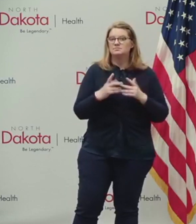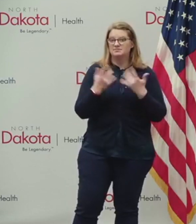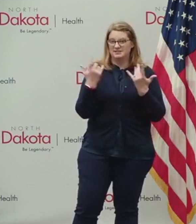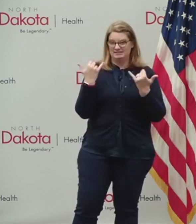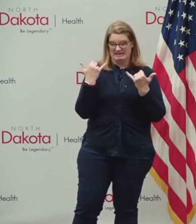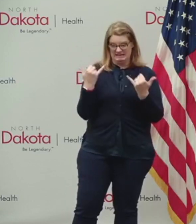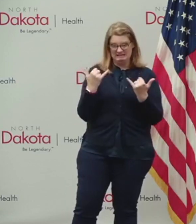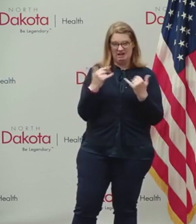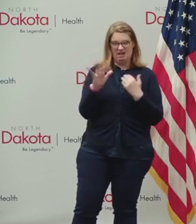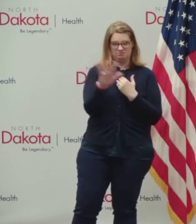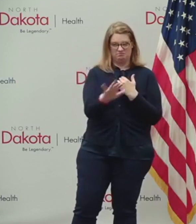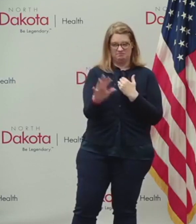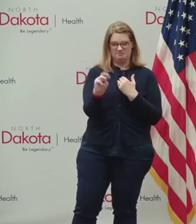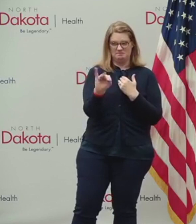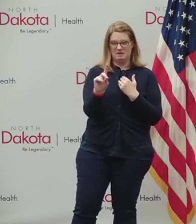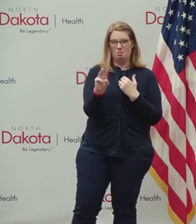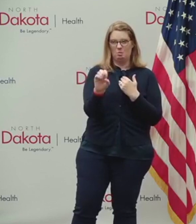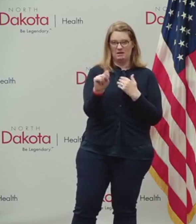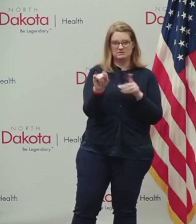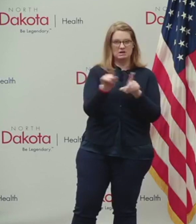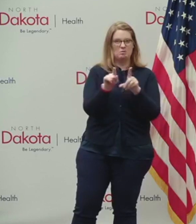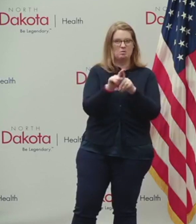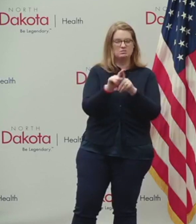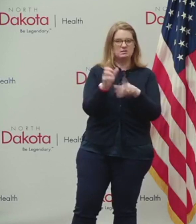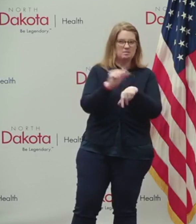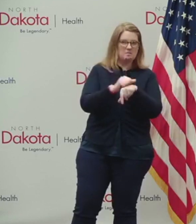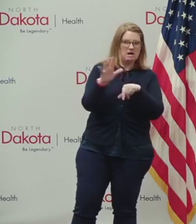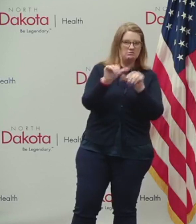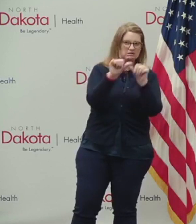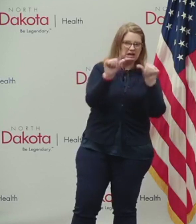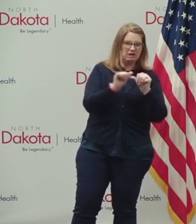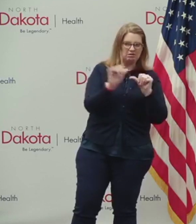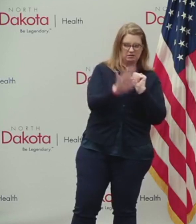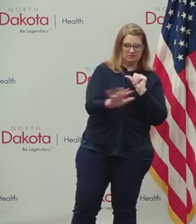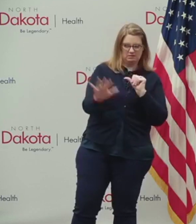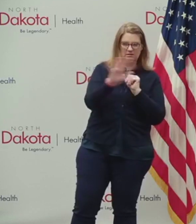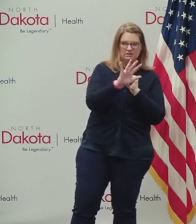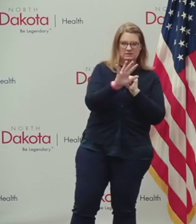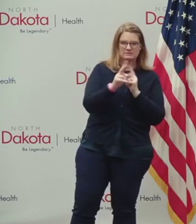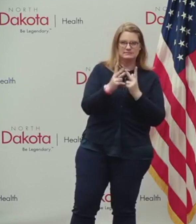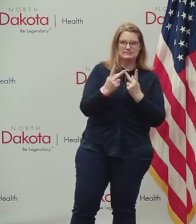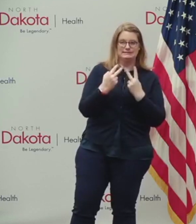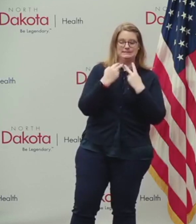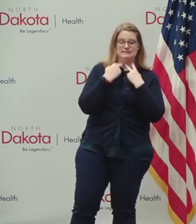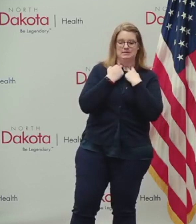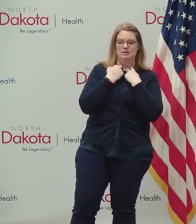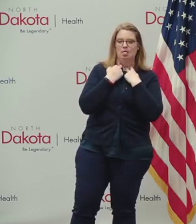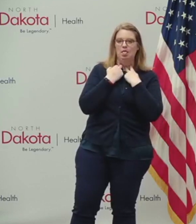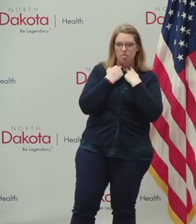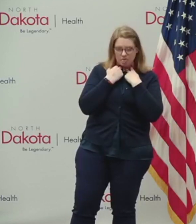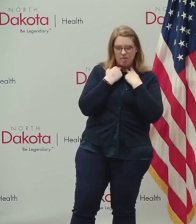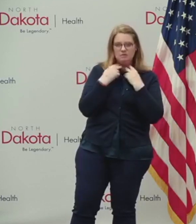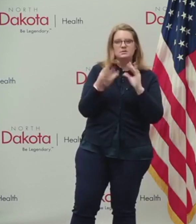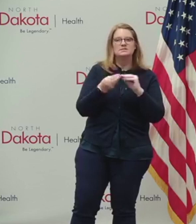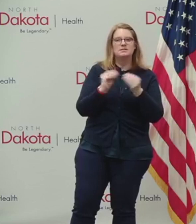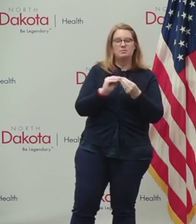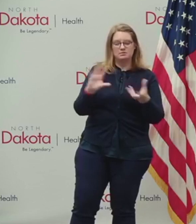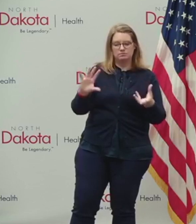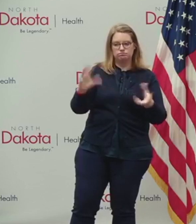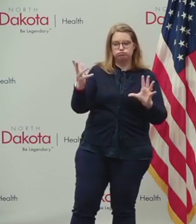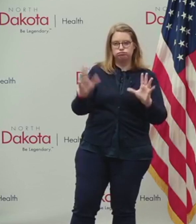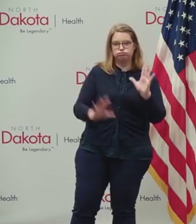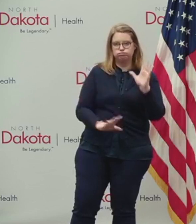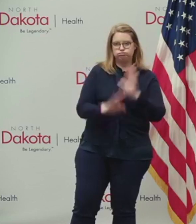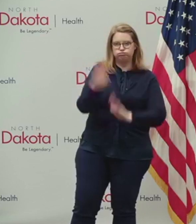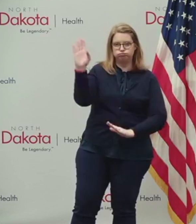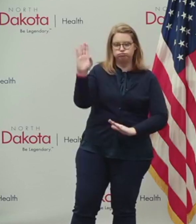upper Midwest into the Rocky region that are facing the brunt of the COVID storm right now. And of course, as we've said, other